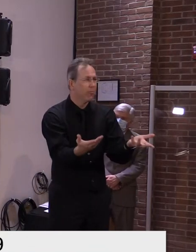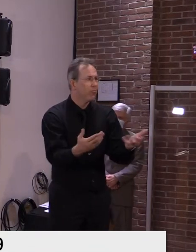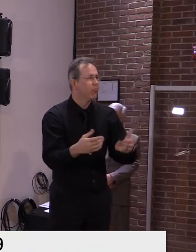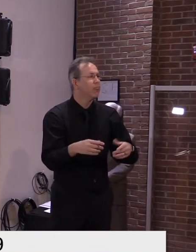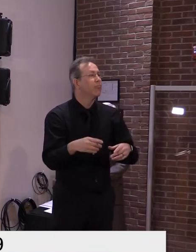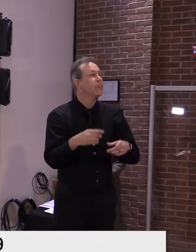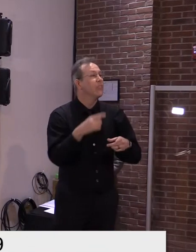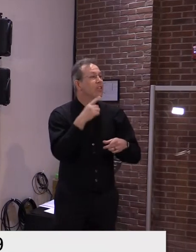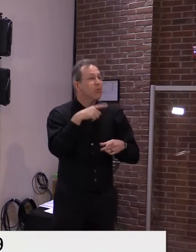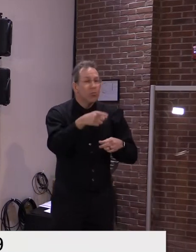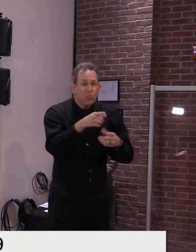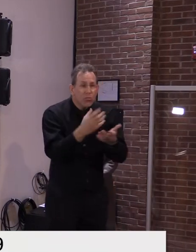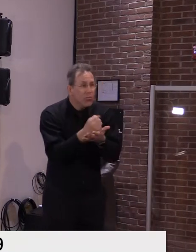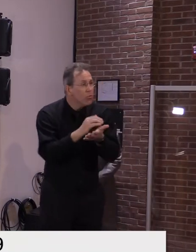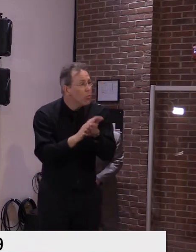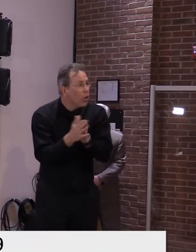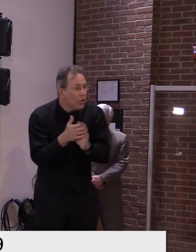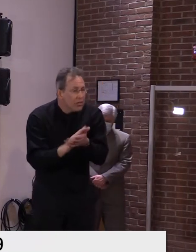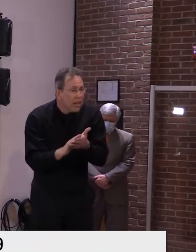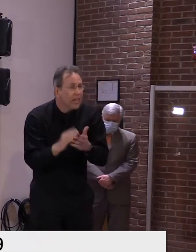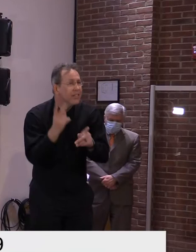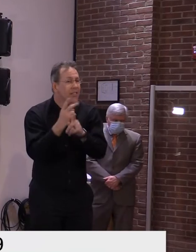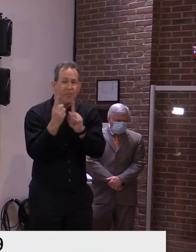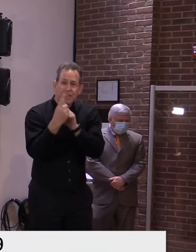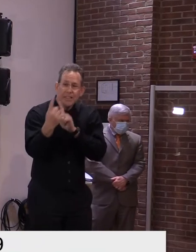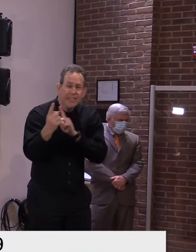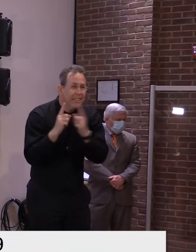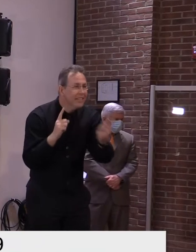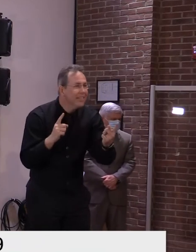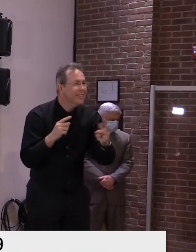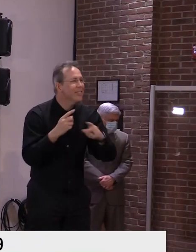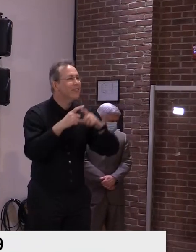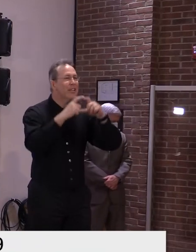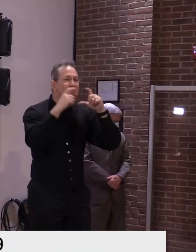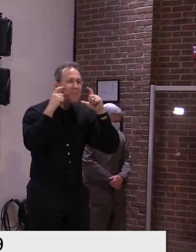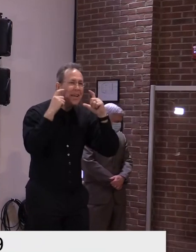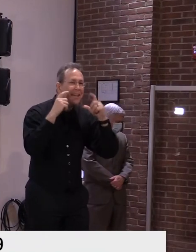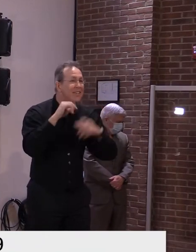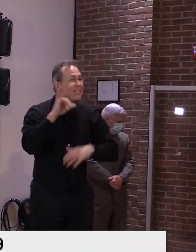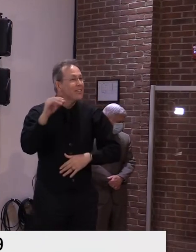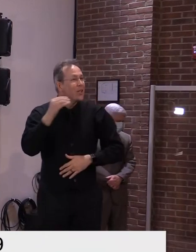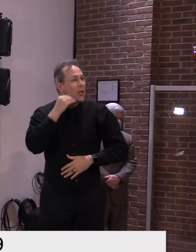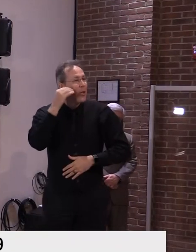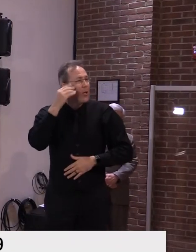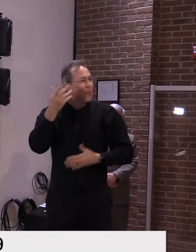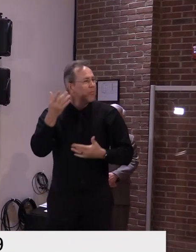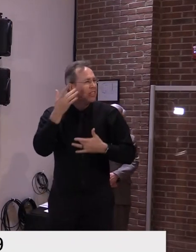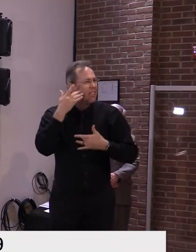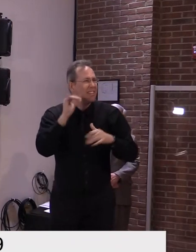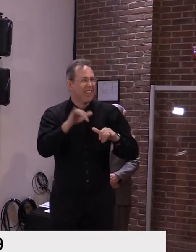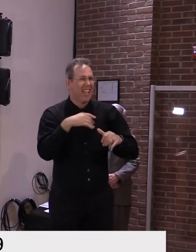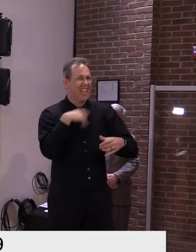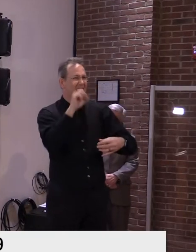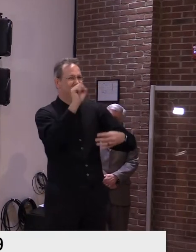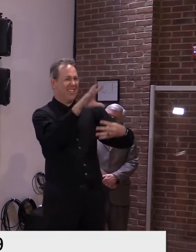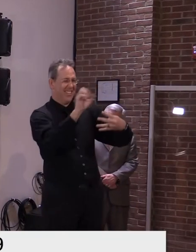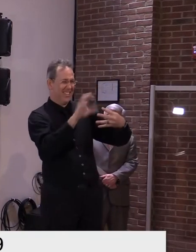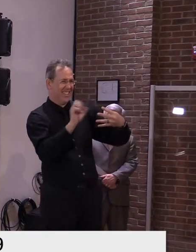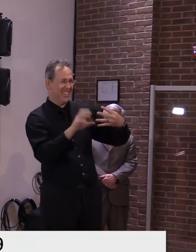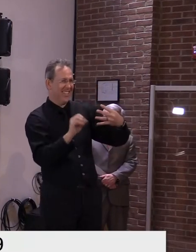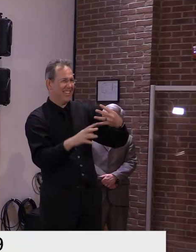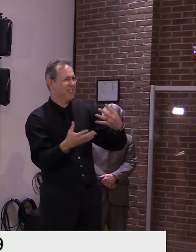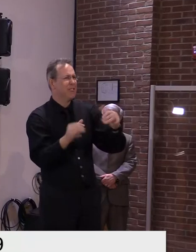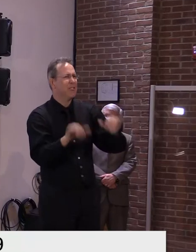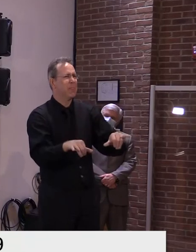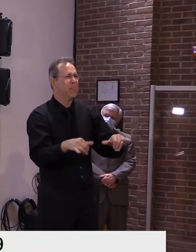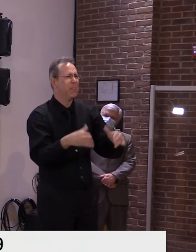doing all the things we've been telling you to do all along. And with the only exception to that being perhaps